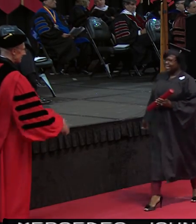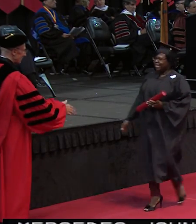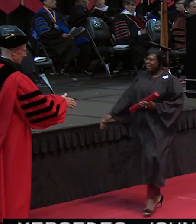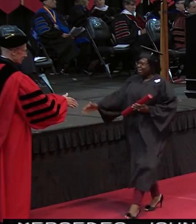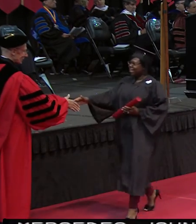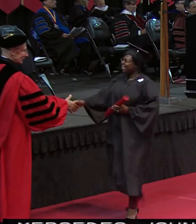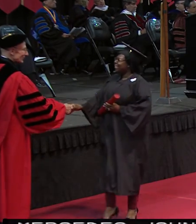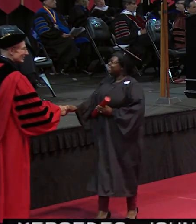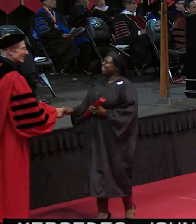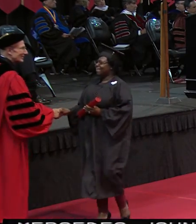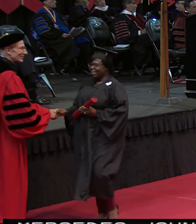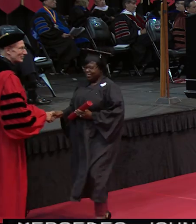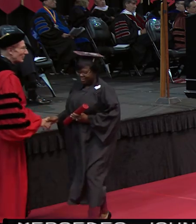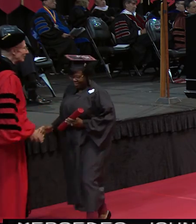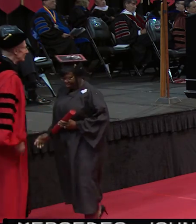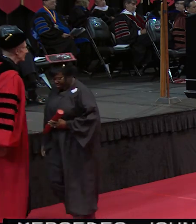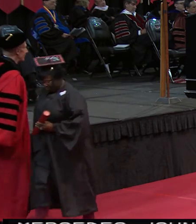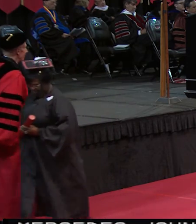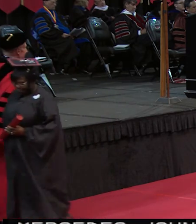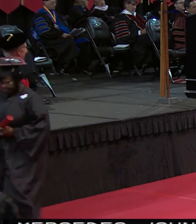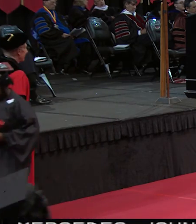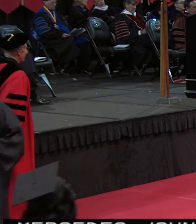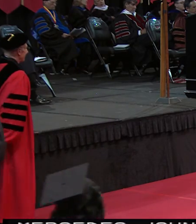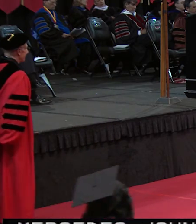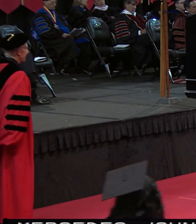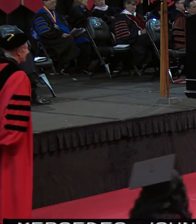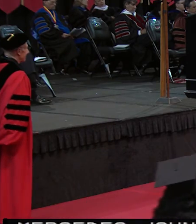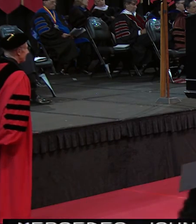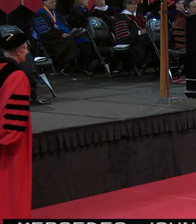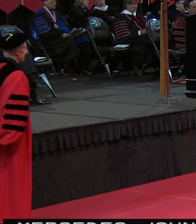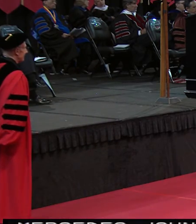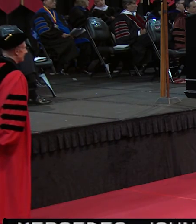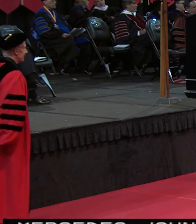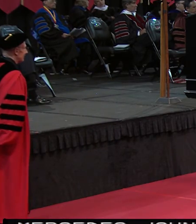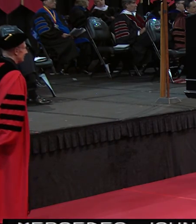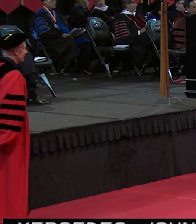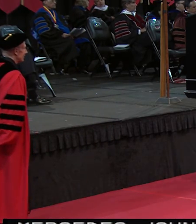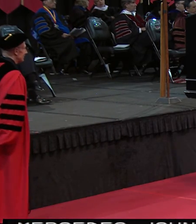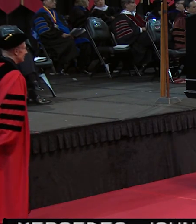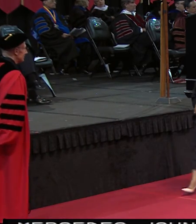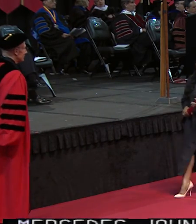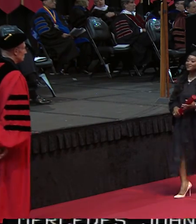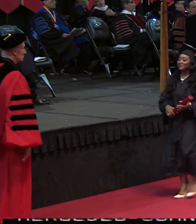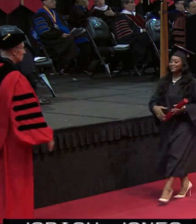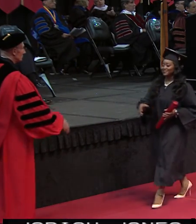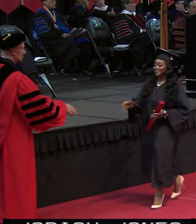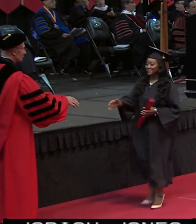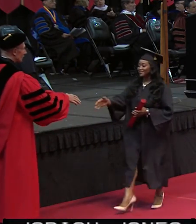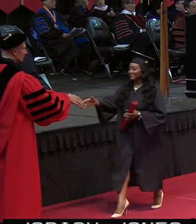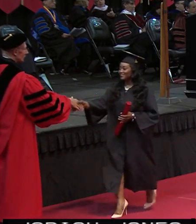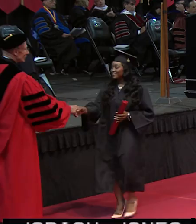Graduating magna cum laude, Anjanae Briche Mathis.